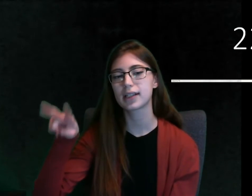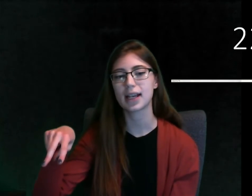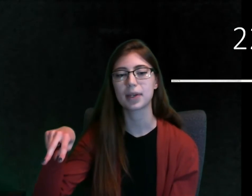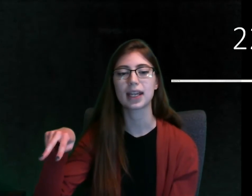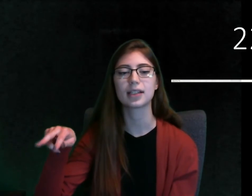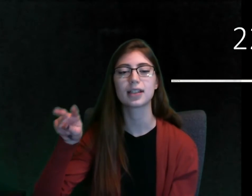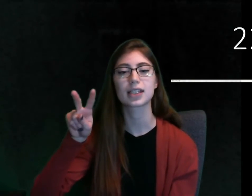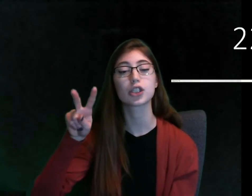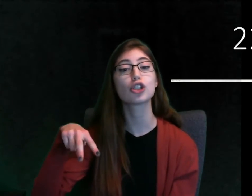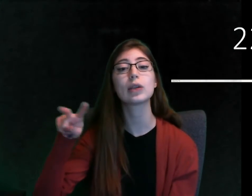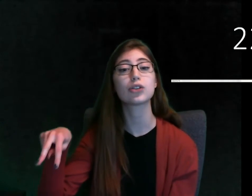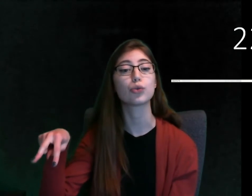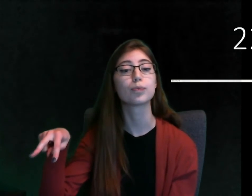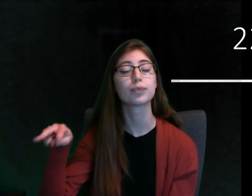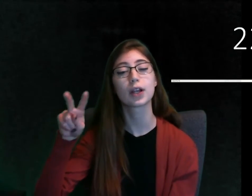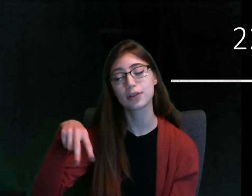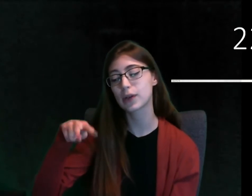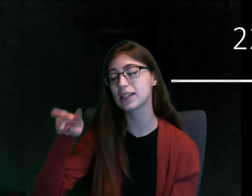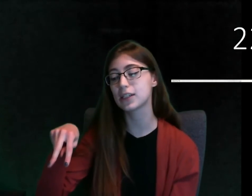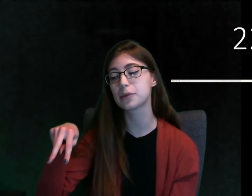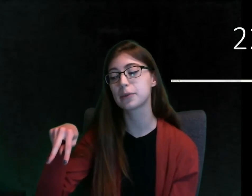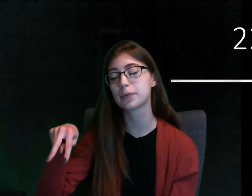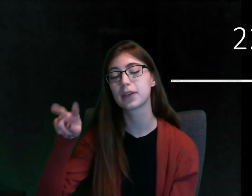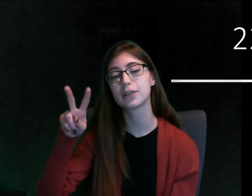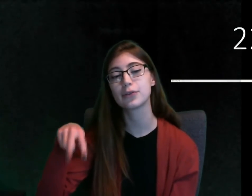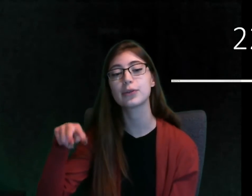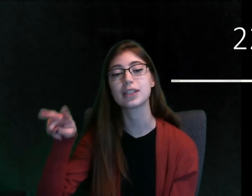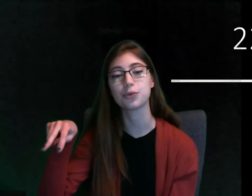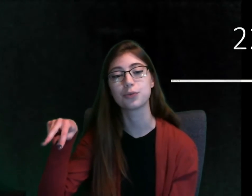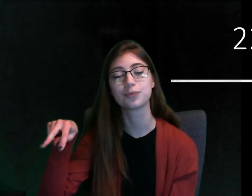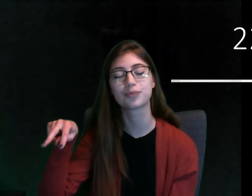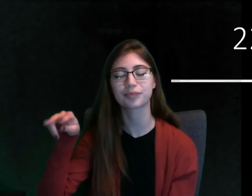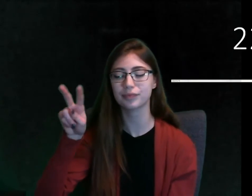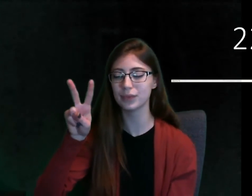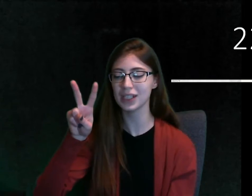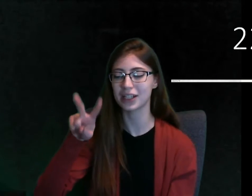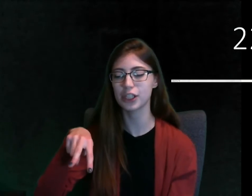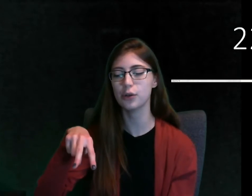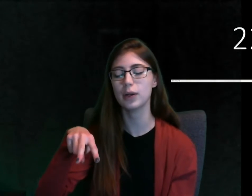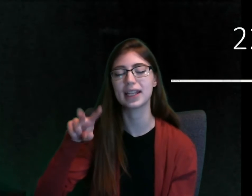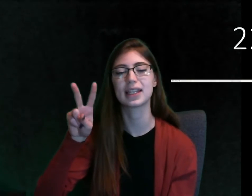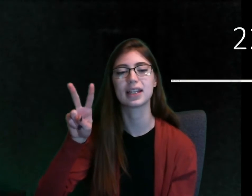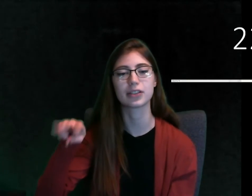it again. It's 2D2, 22, 22, a 2, and then a 2